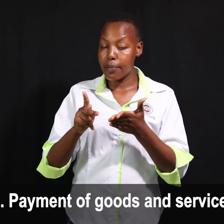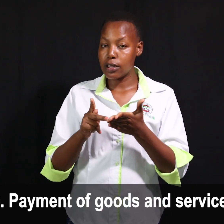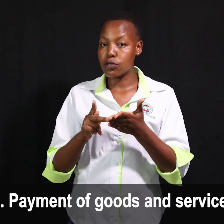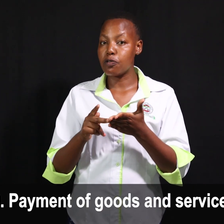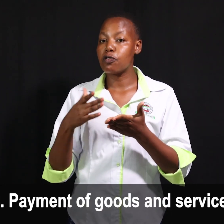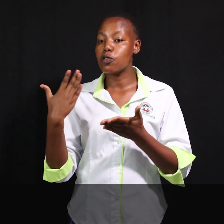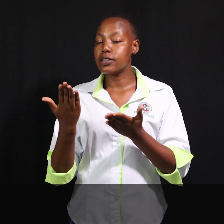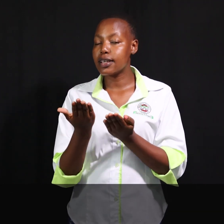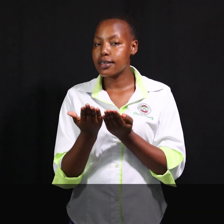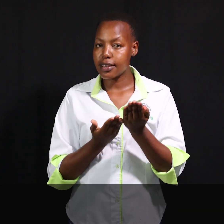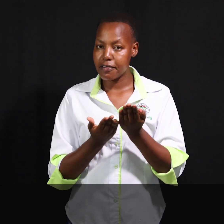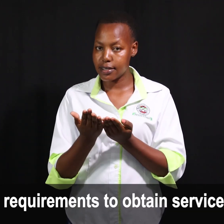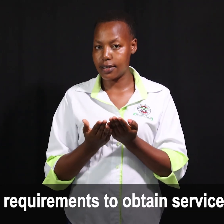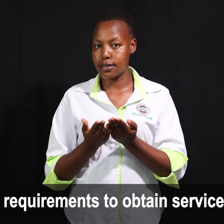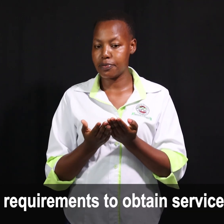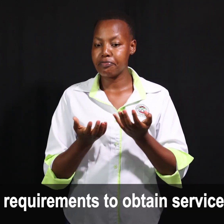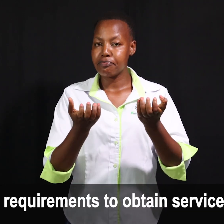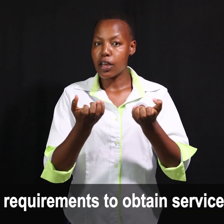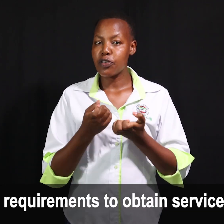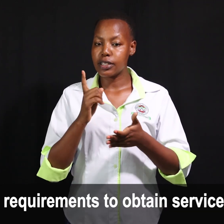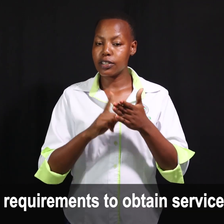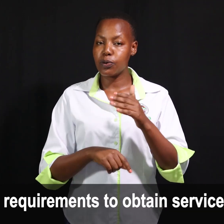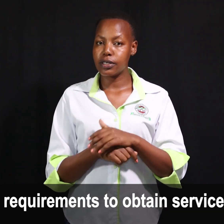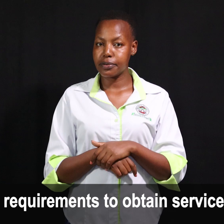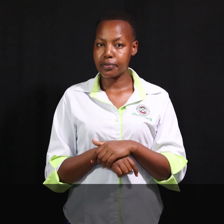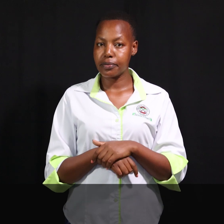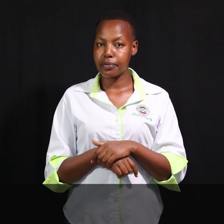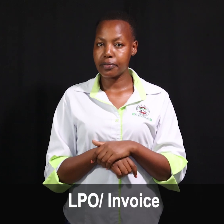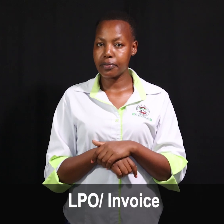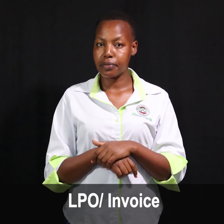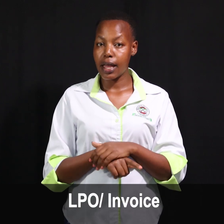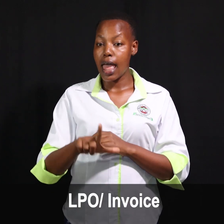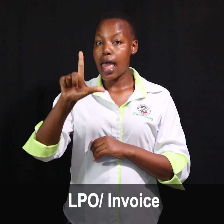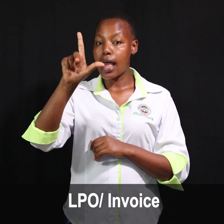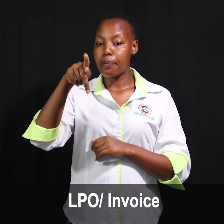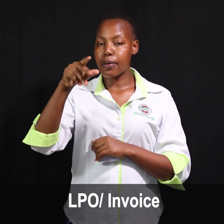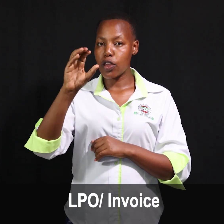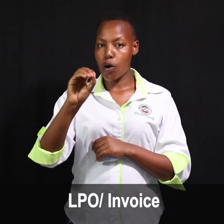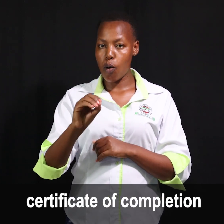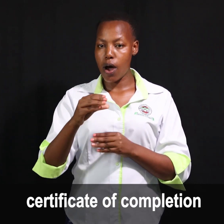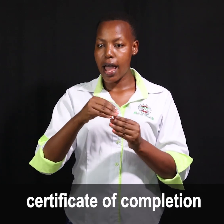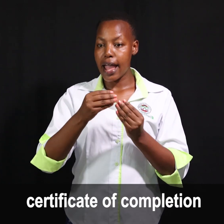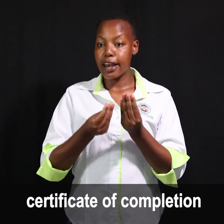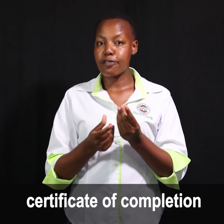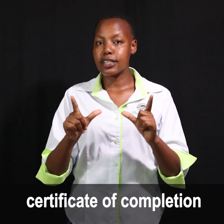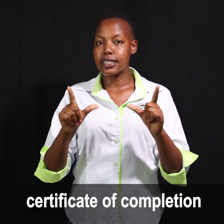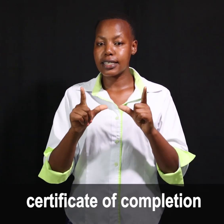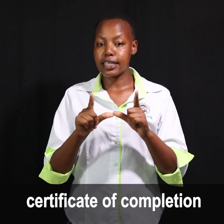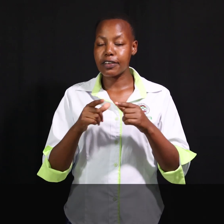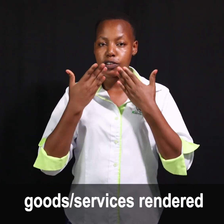services. Requirements to obtain service. LPO, invoice certificate of completion,